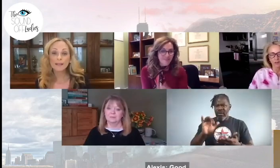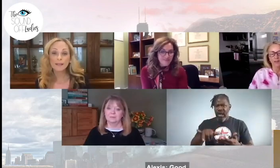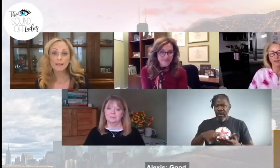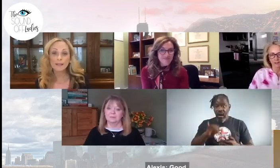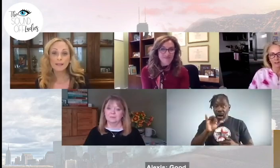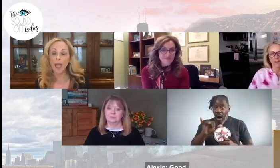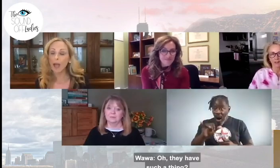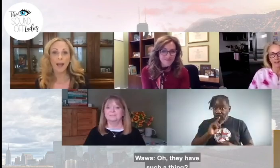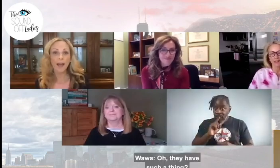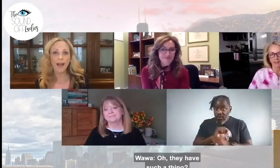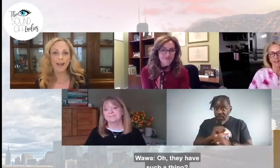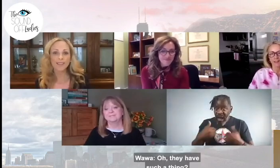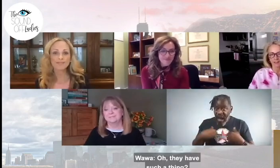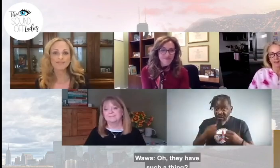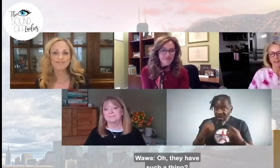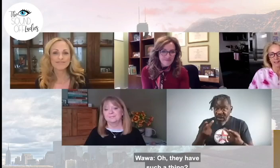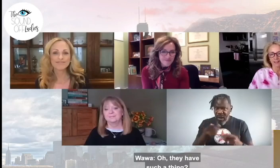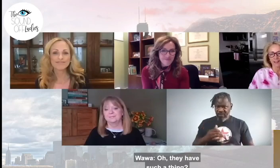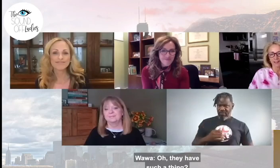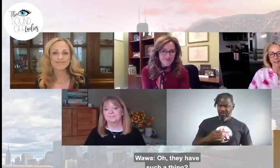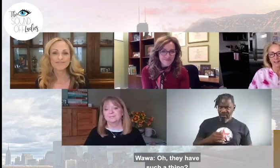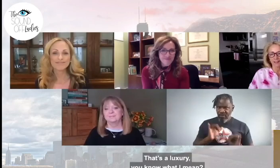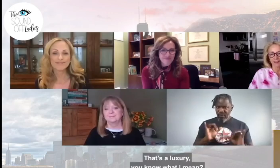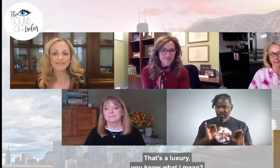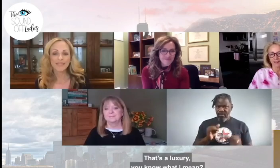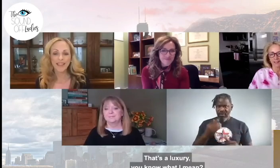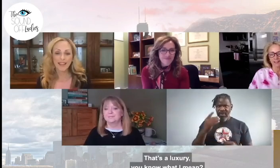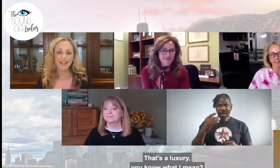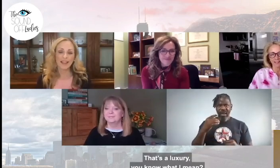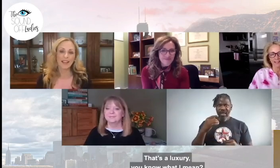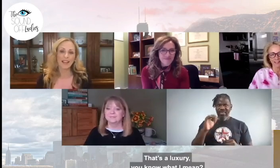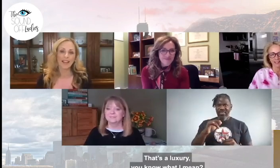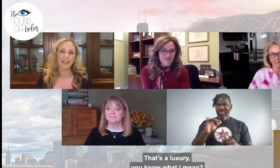I didn't understand or see that until I went to college. I was like, wow,